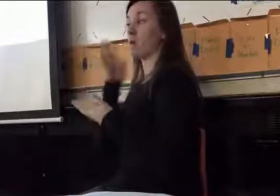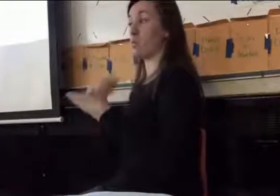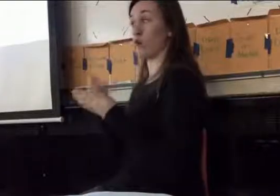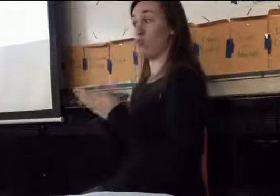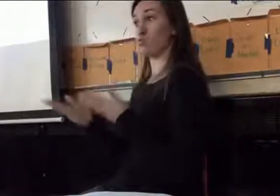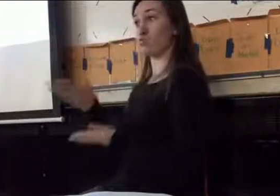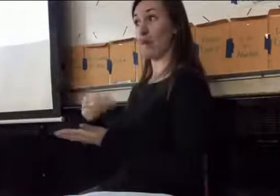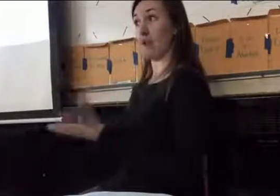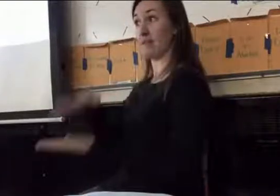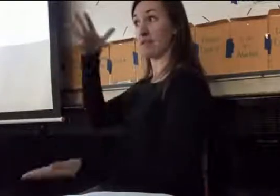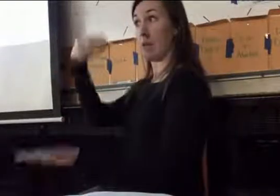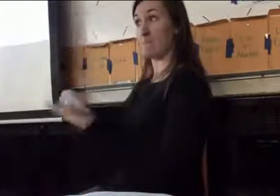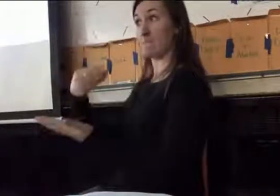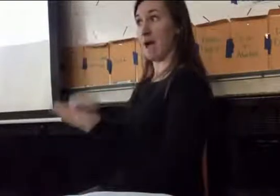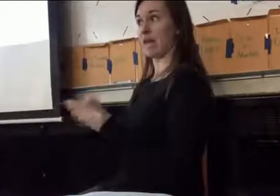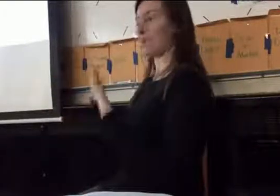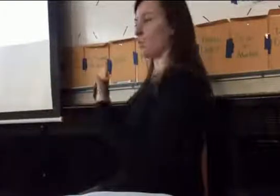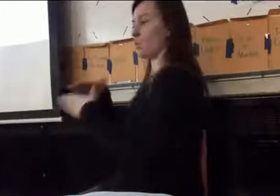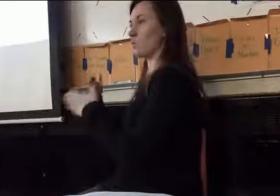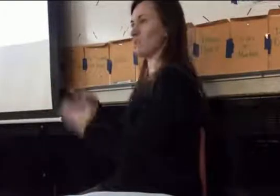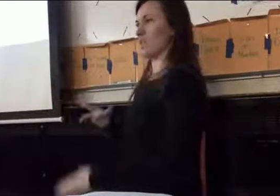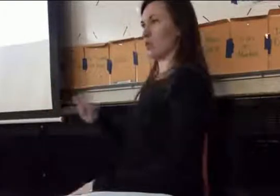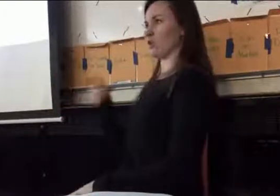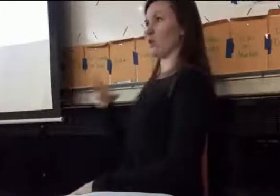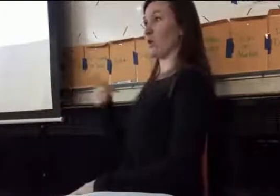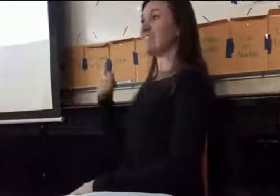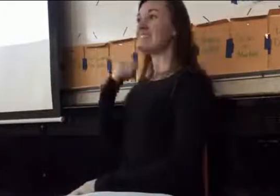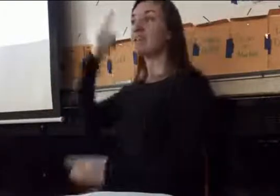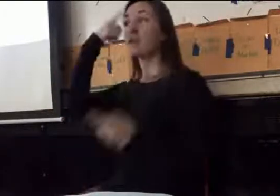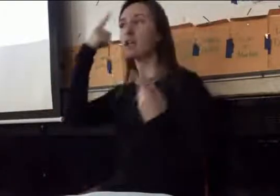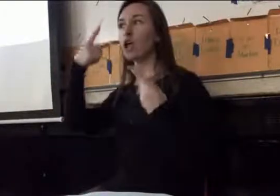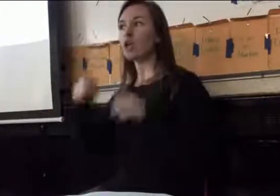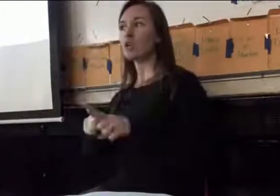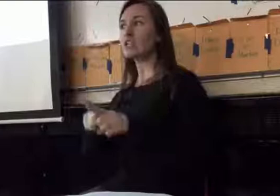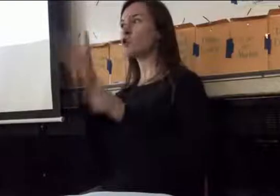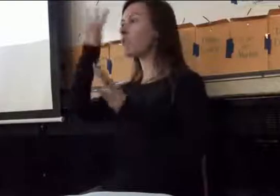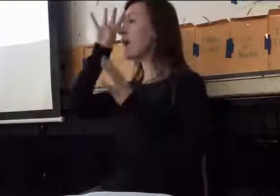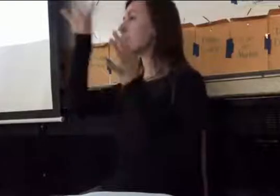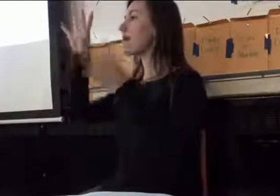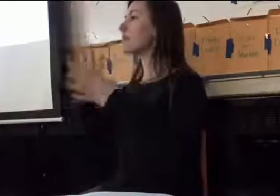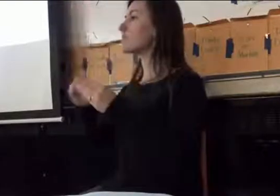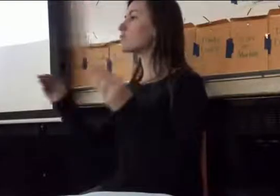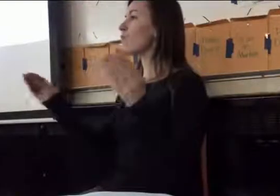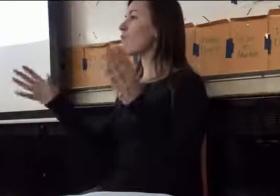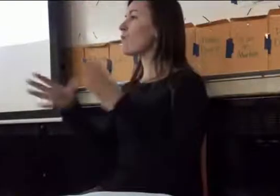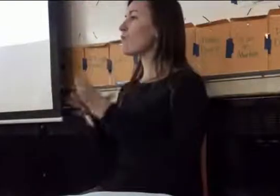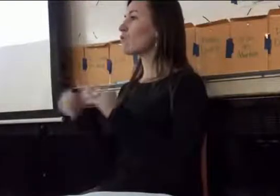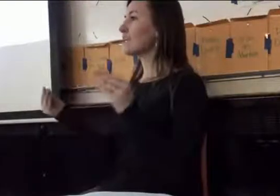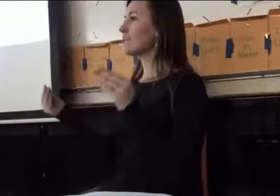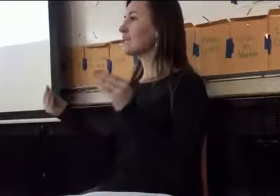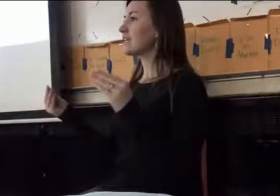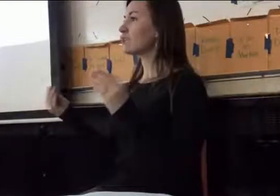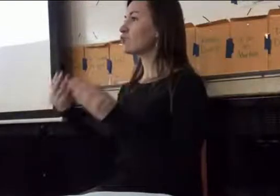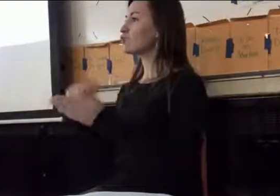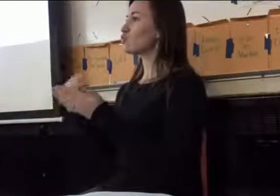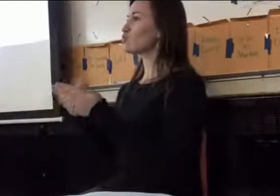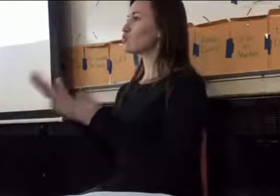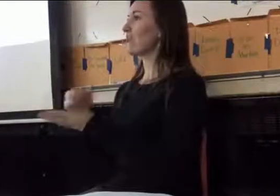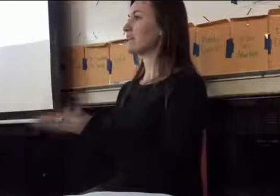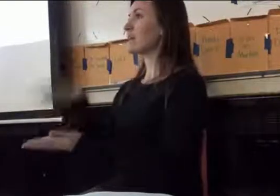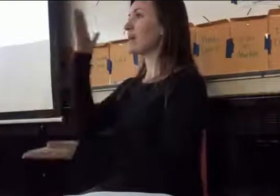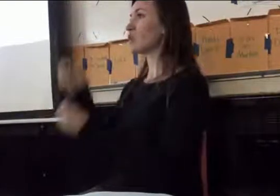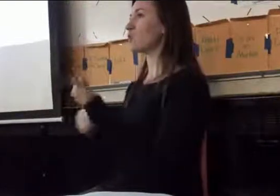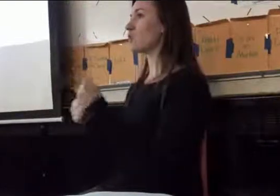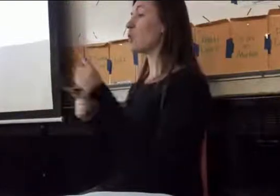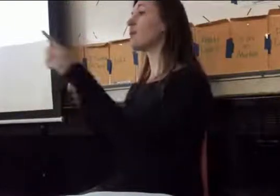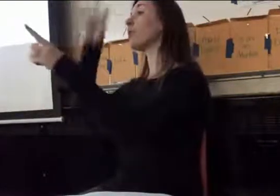3 ways? He says, sure, and they do it. So that $450,000 for this guy that was homeless didn't actually happen. Oh, by